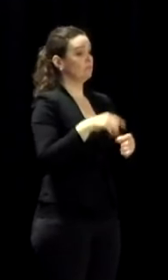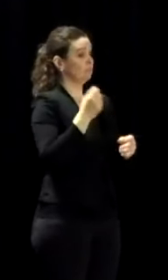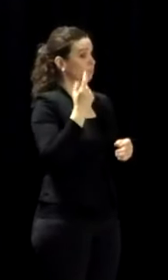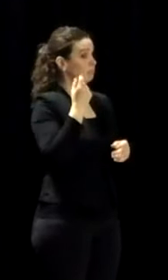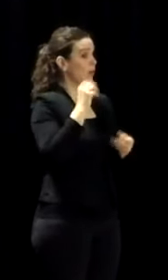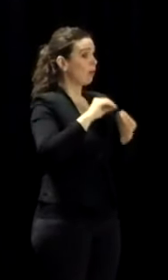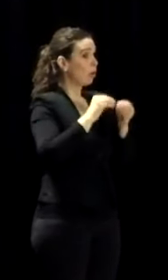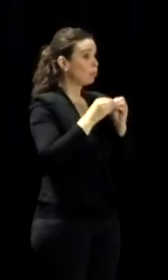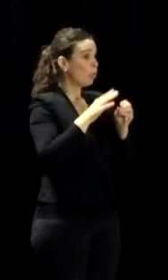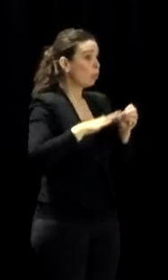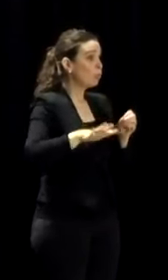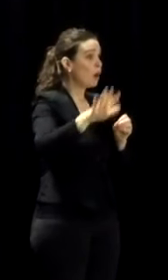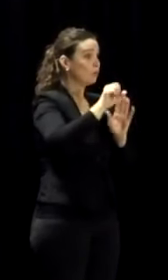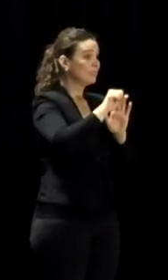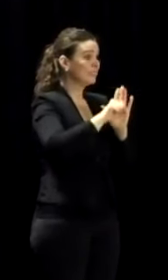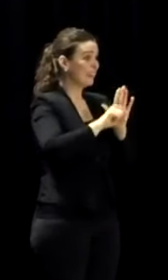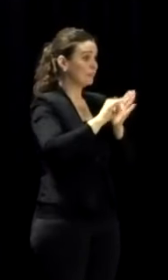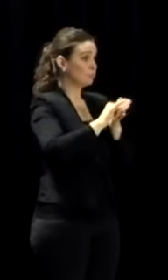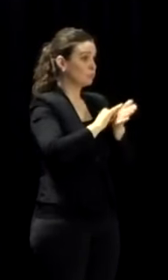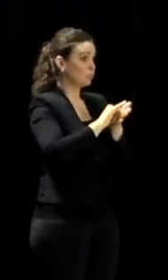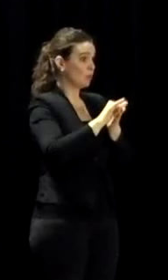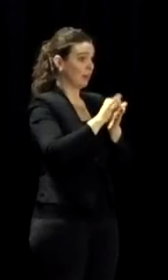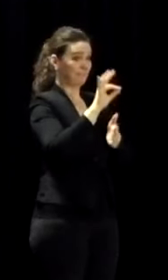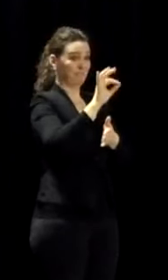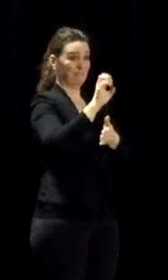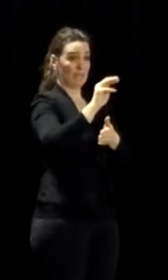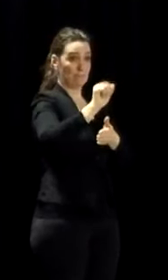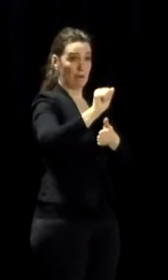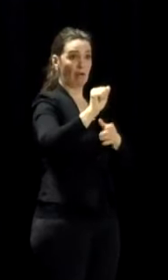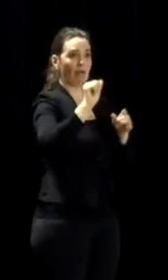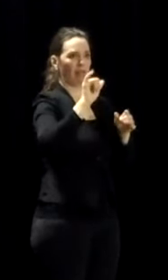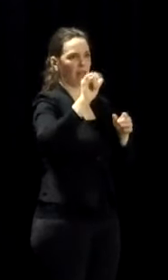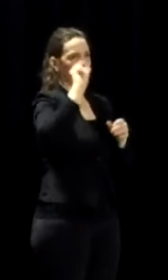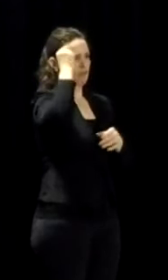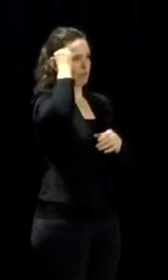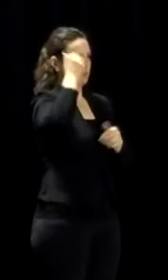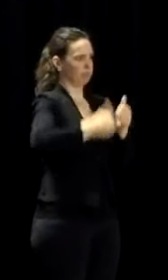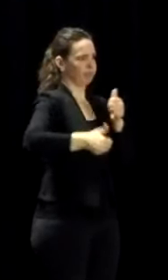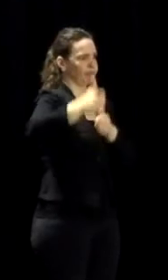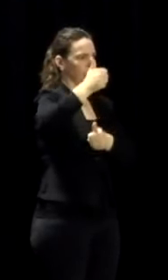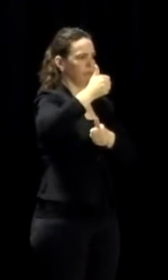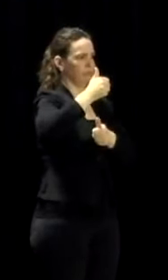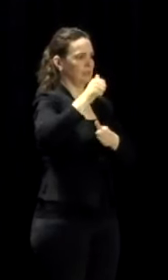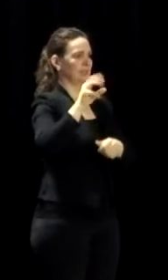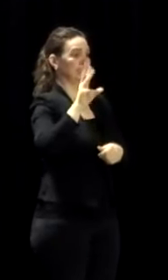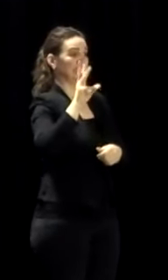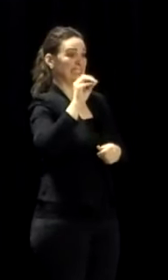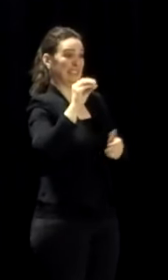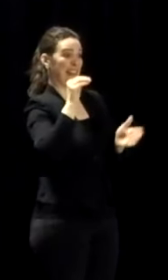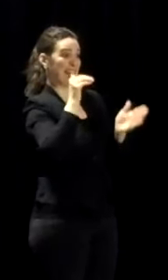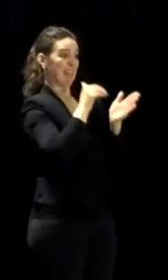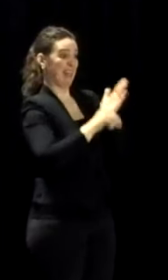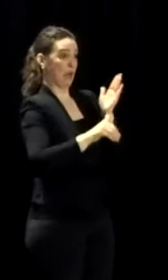in from FEMA or the private sector, they've done over 60,000 tests in New York City, like 30,000 in